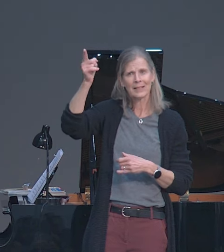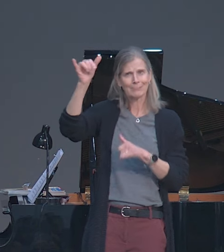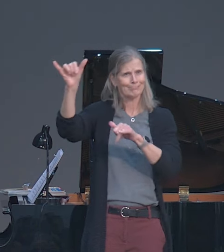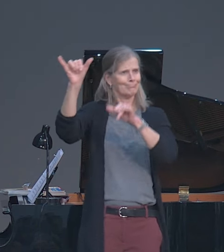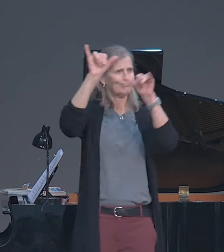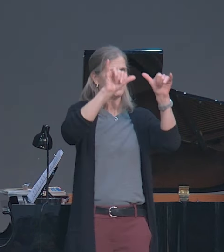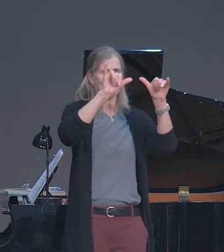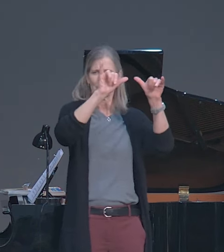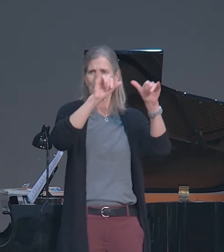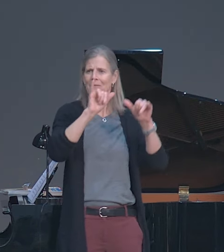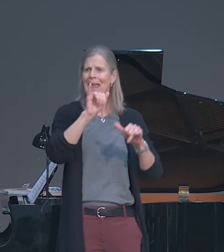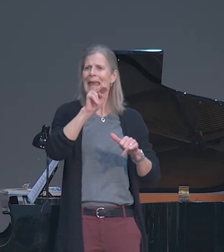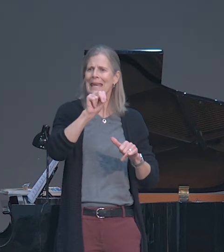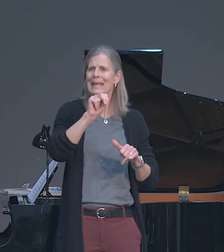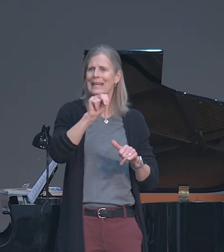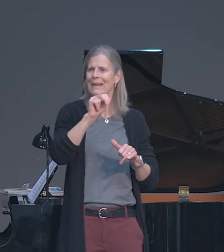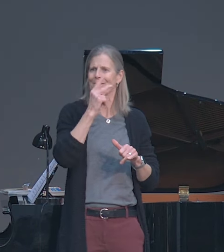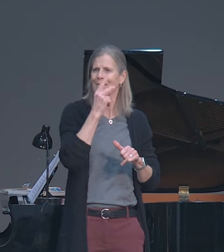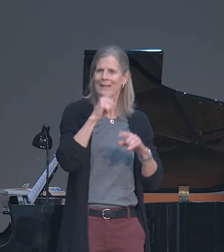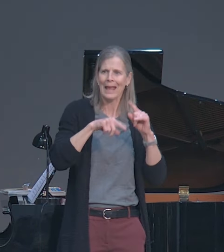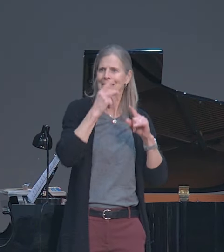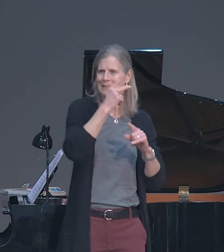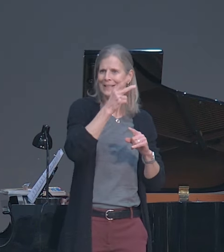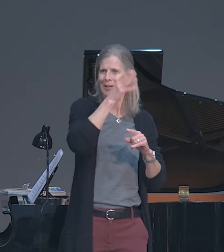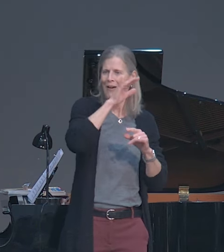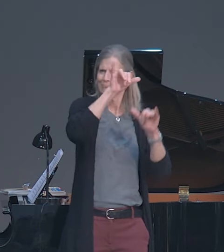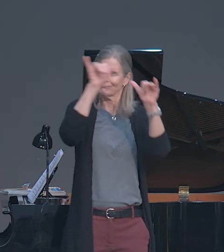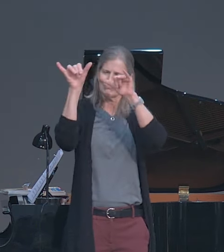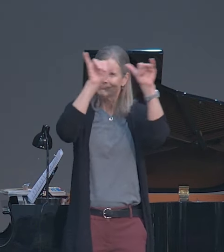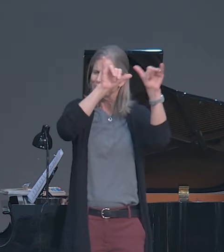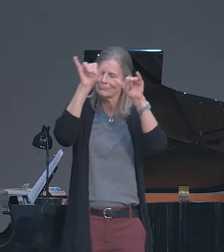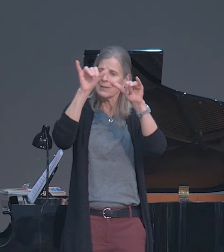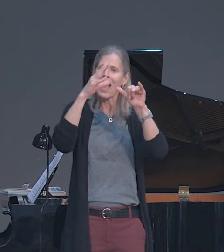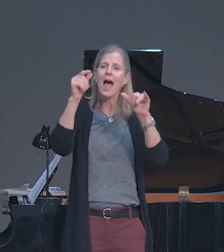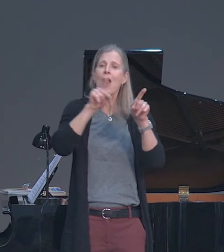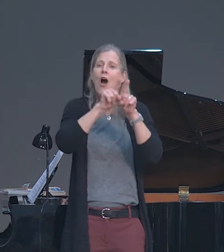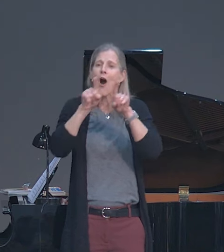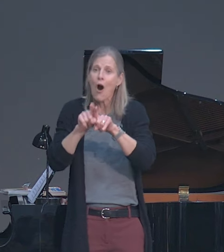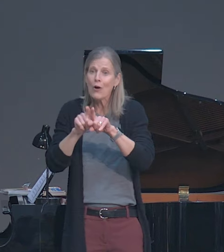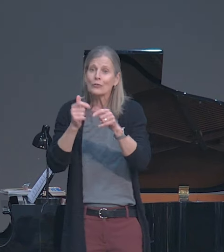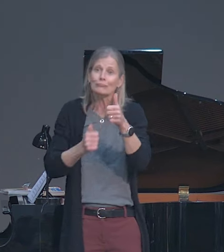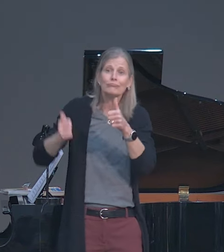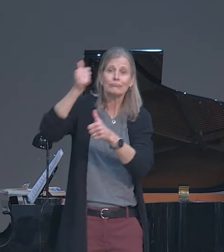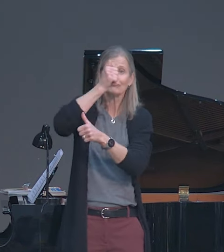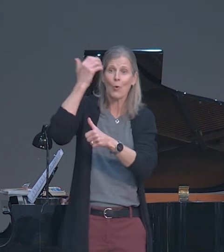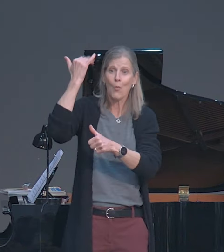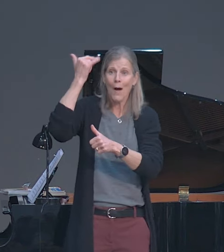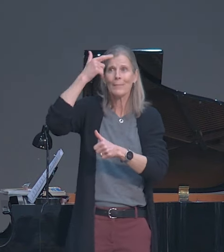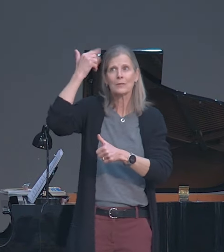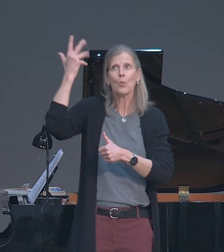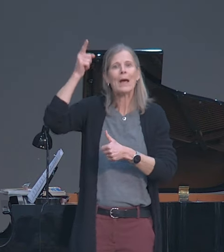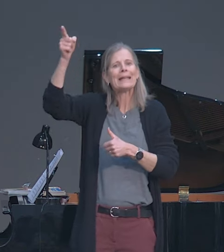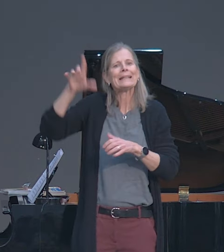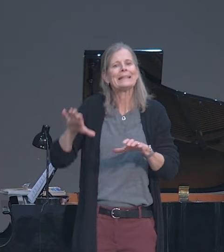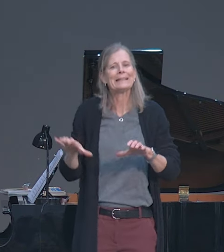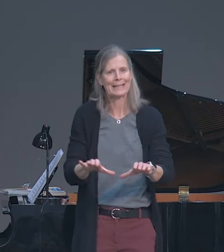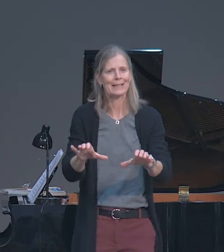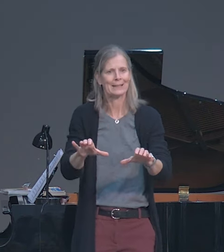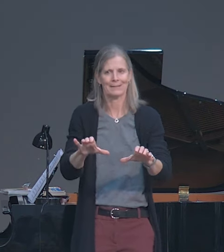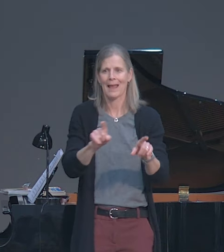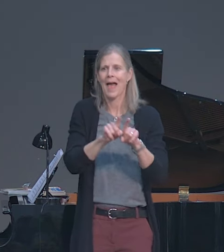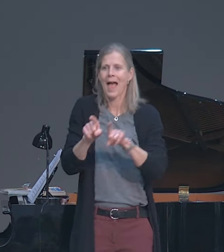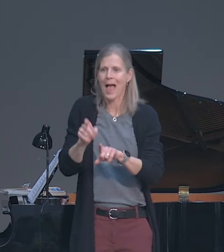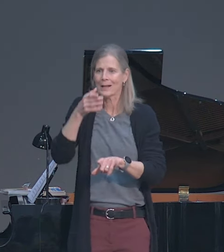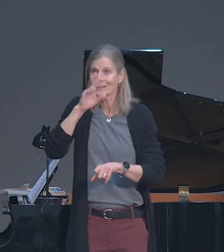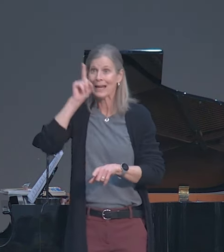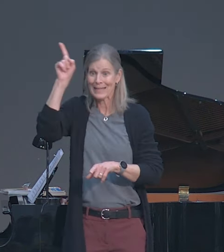invisible God. He's the firstborn of all creation. And he's also supreme because of what he did as God. He